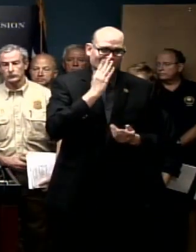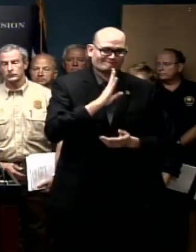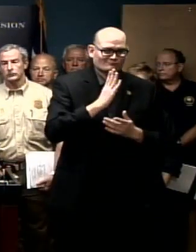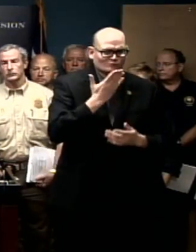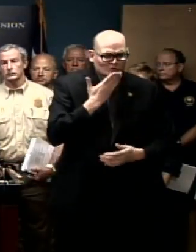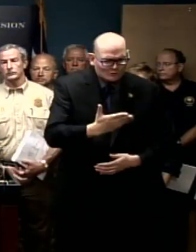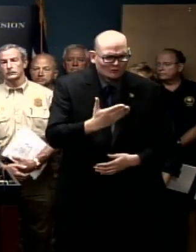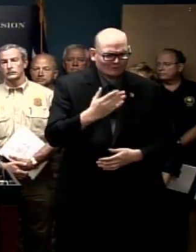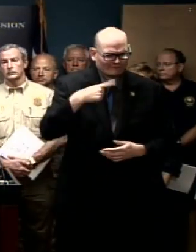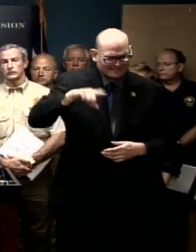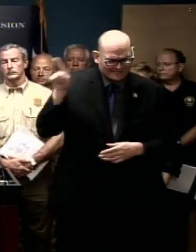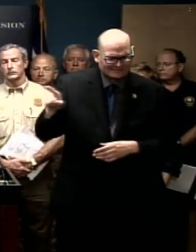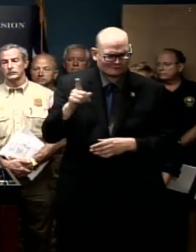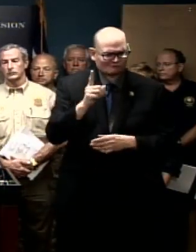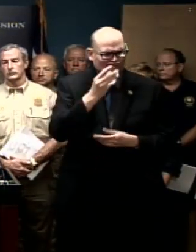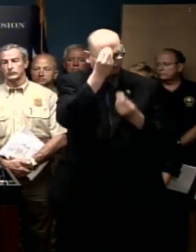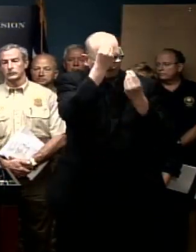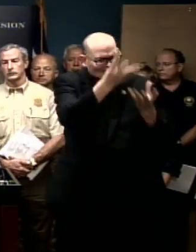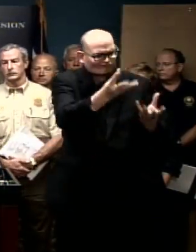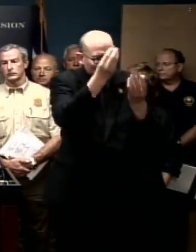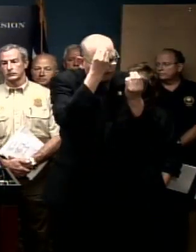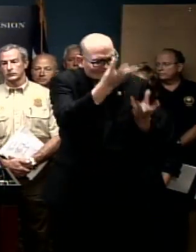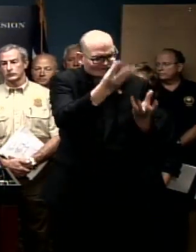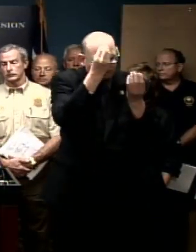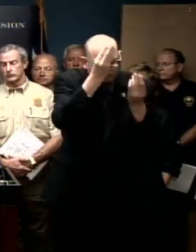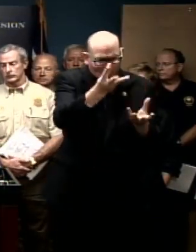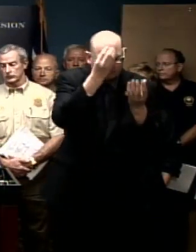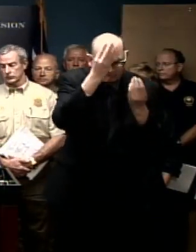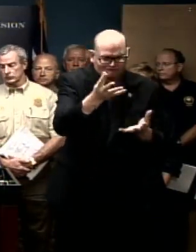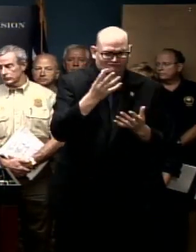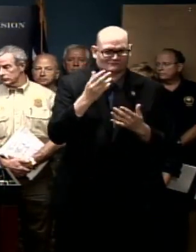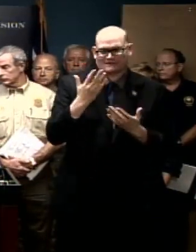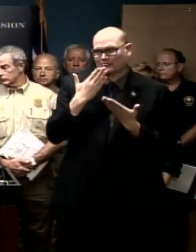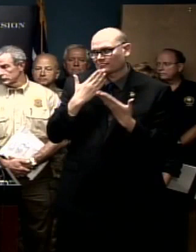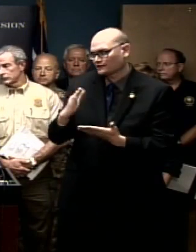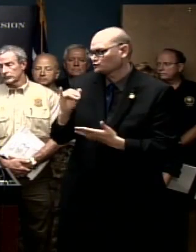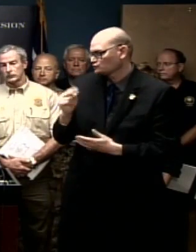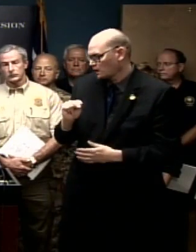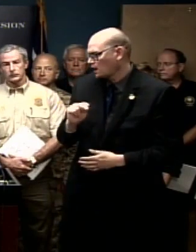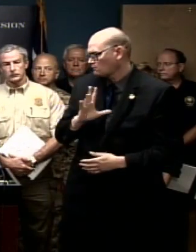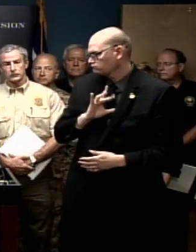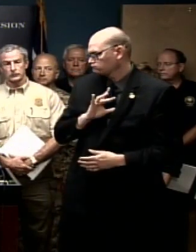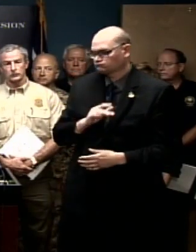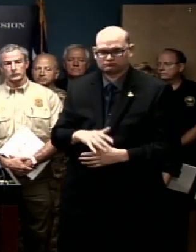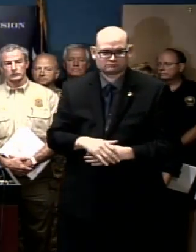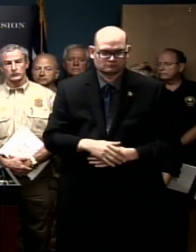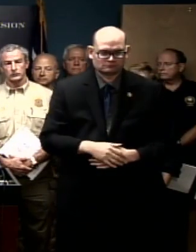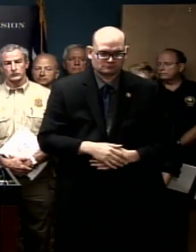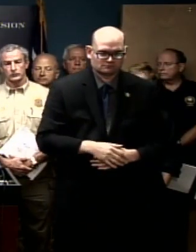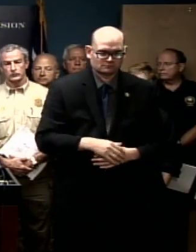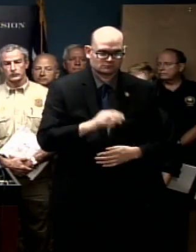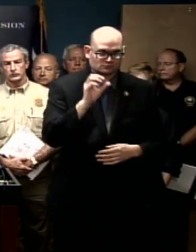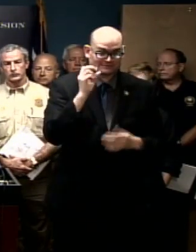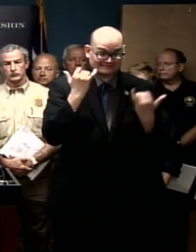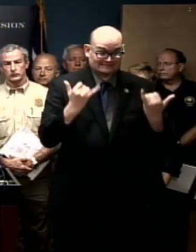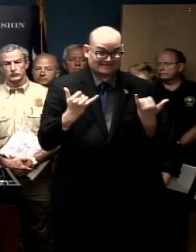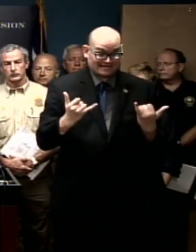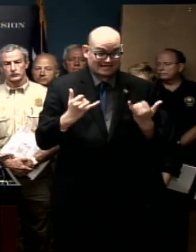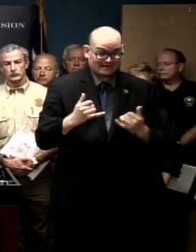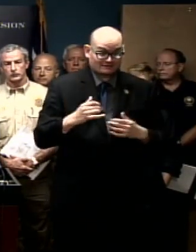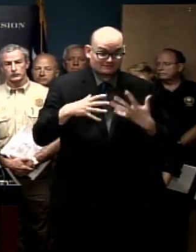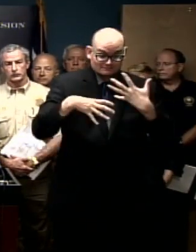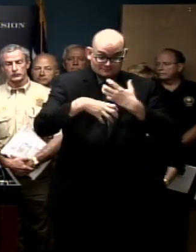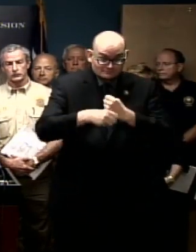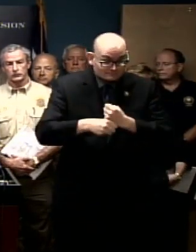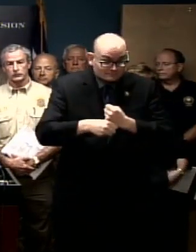you could know exactly what was happening. So thank you very much for your service in getting us through this. Okay, so bottom line, what